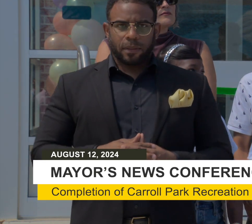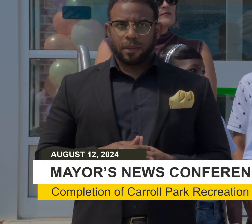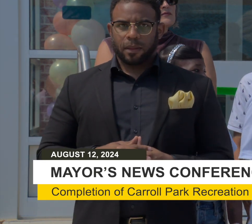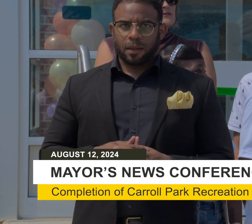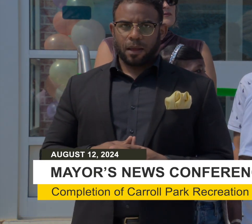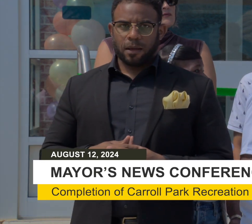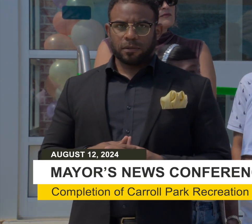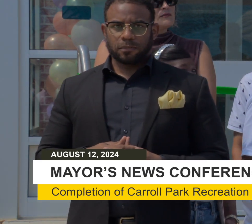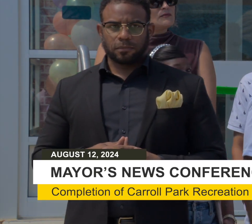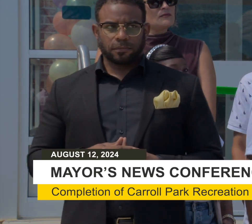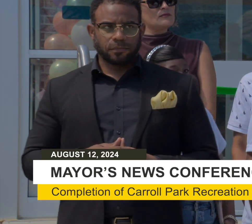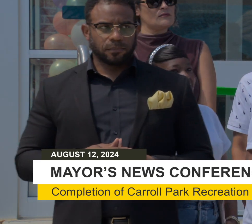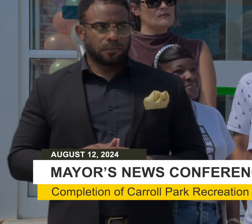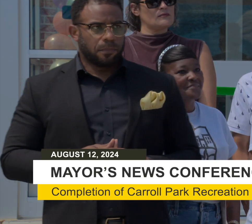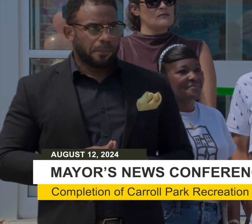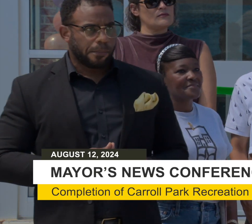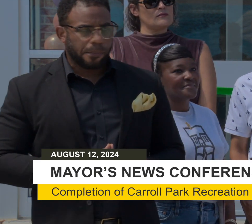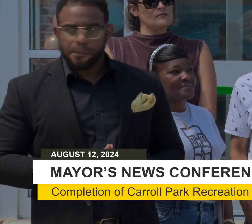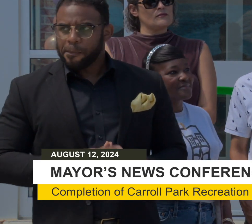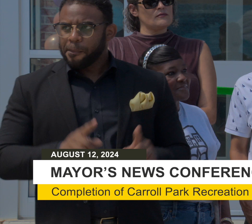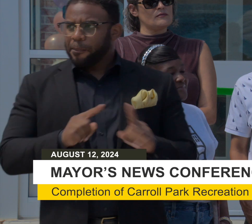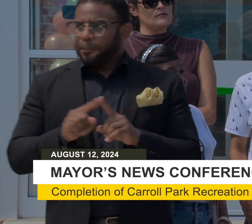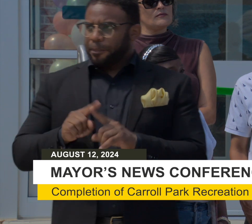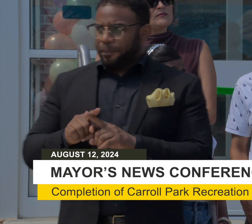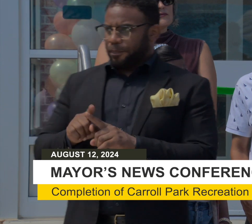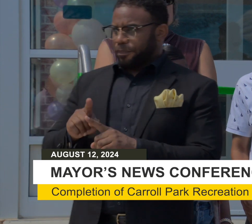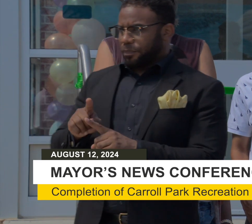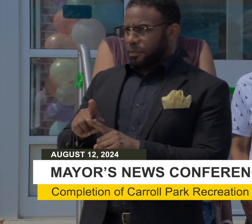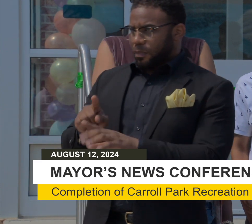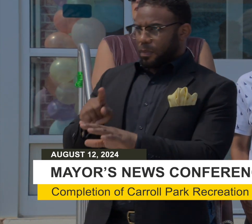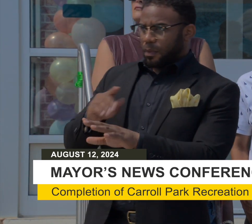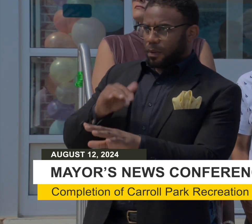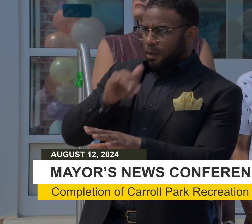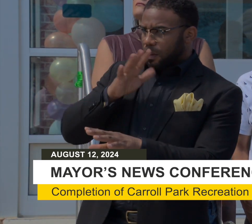Oh, great. Yeah. And also, ma'am,